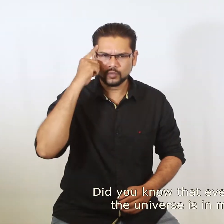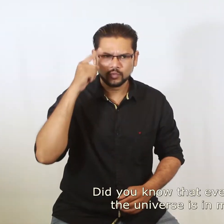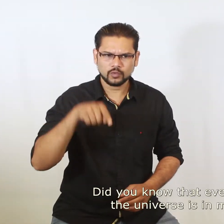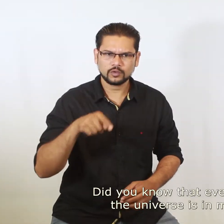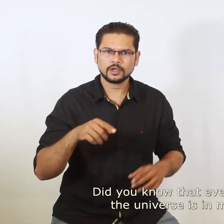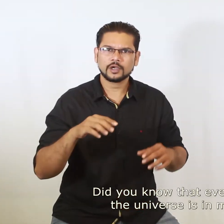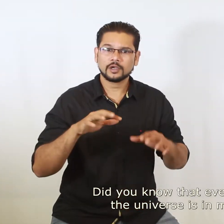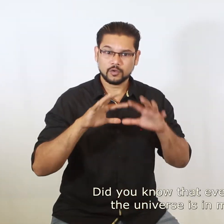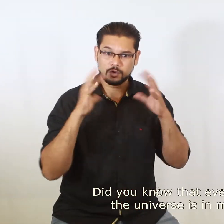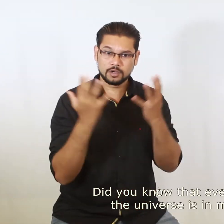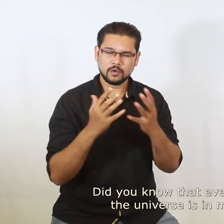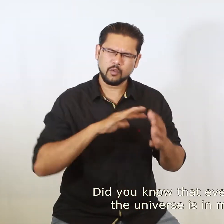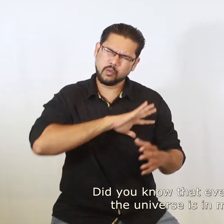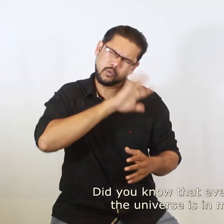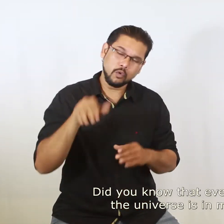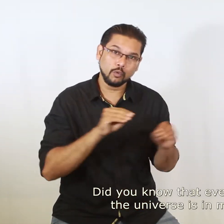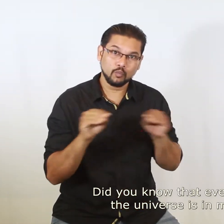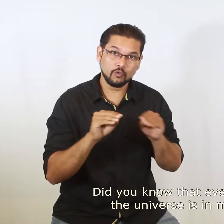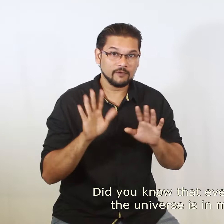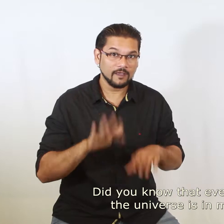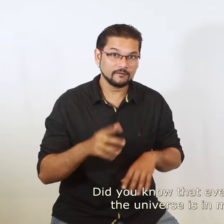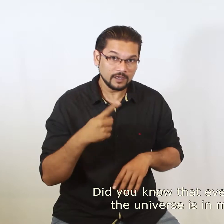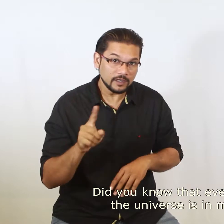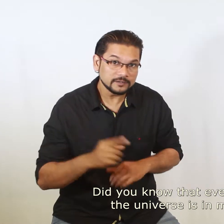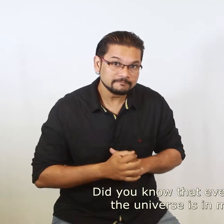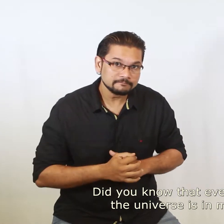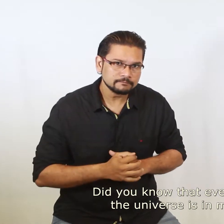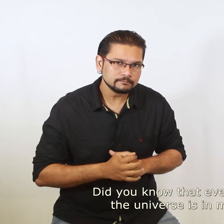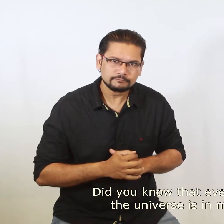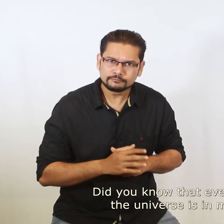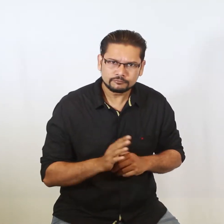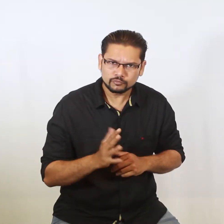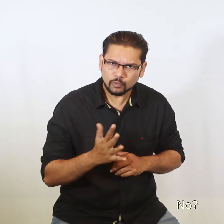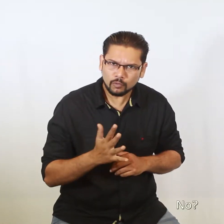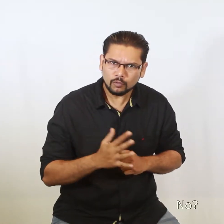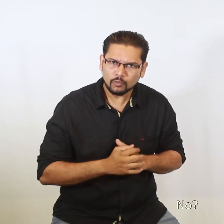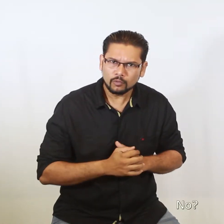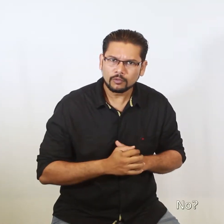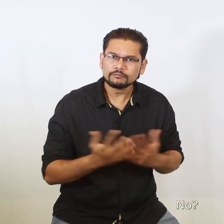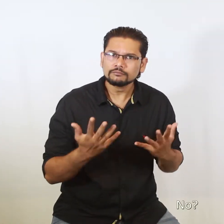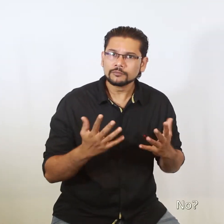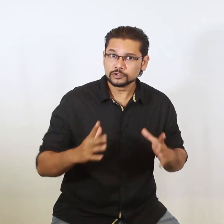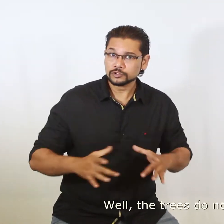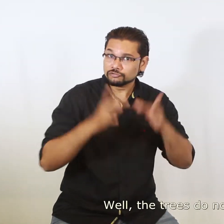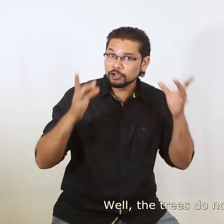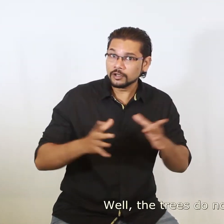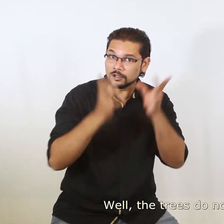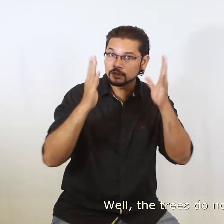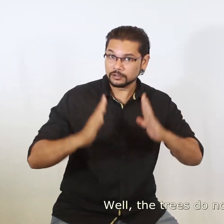Did you know that everything in the universe is in motion? No? Well, the